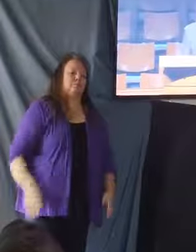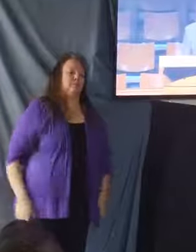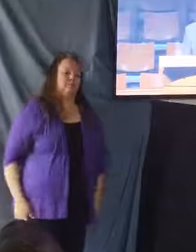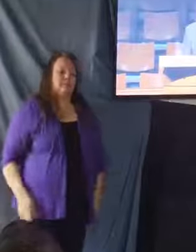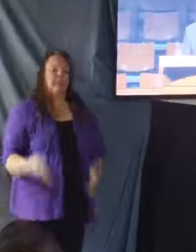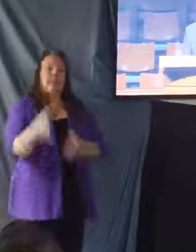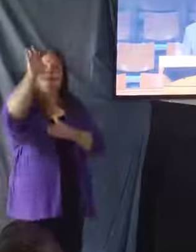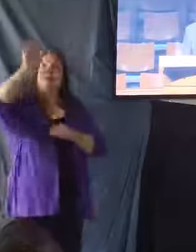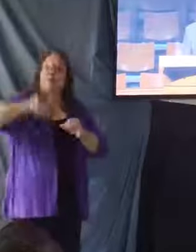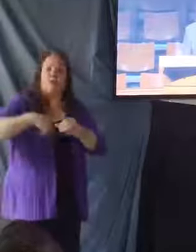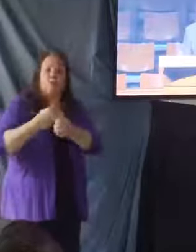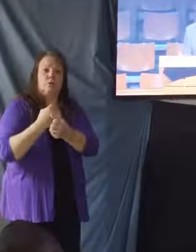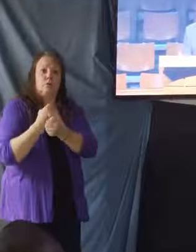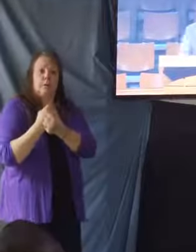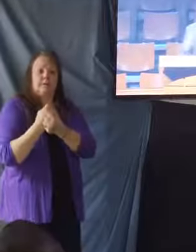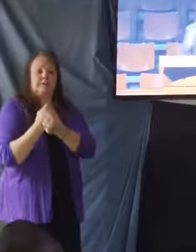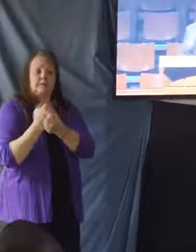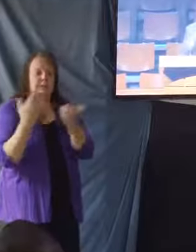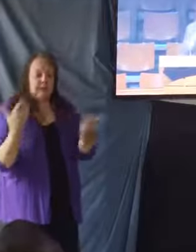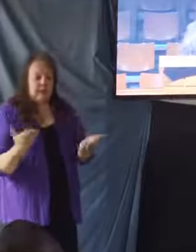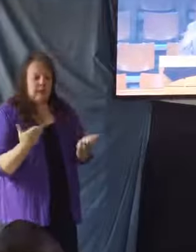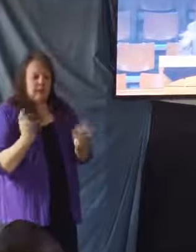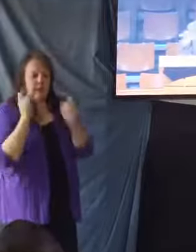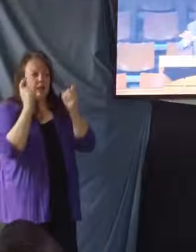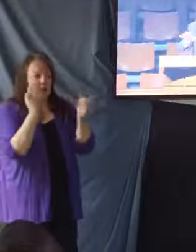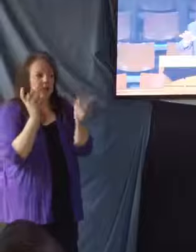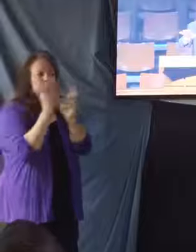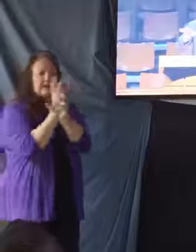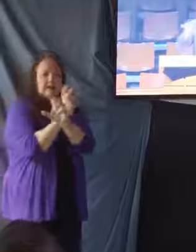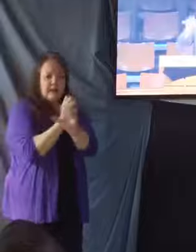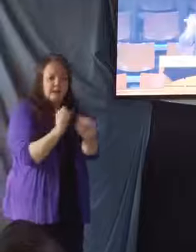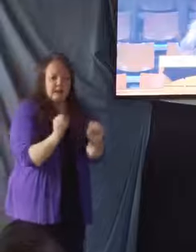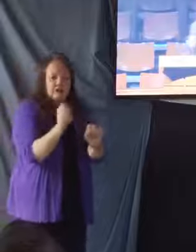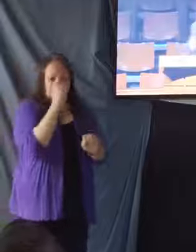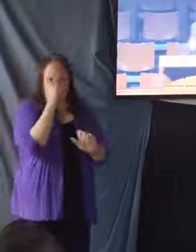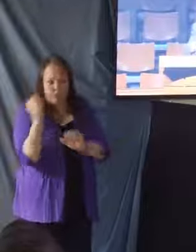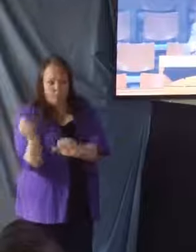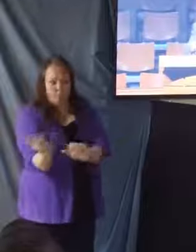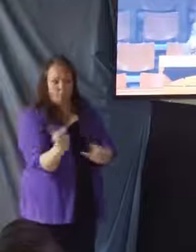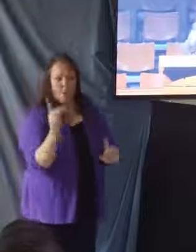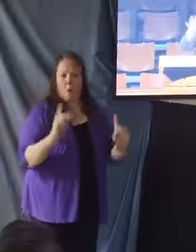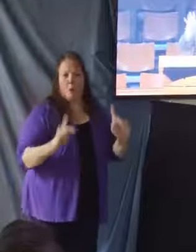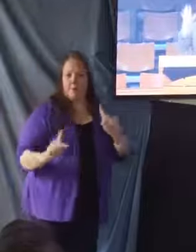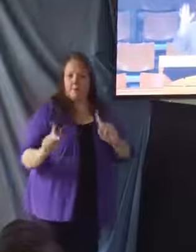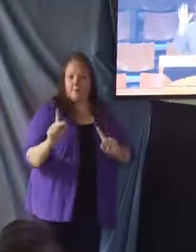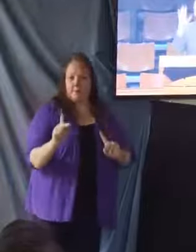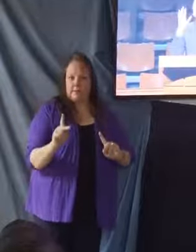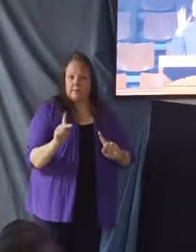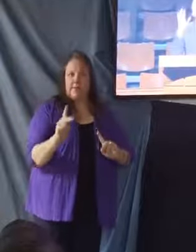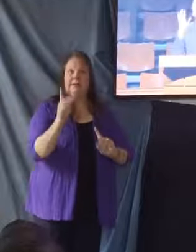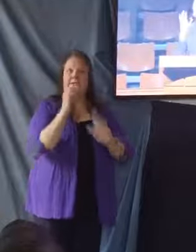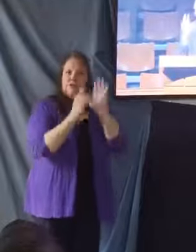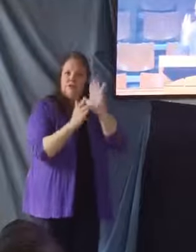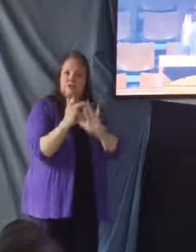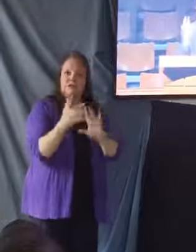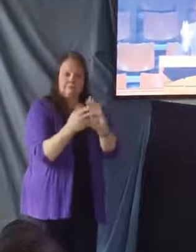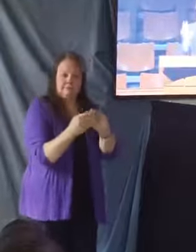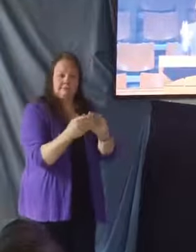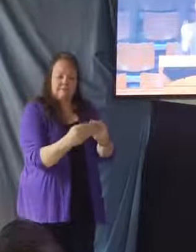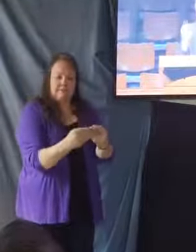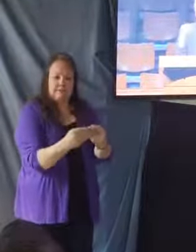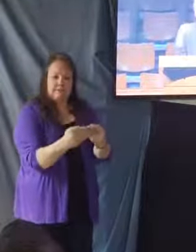The grace of God has appeared, bringing salvation to or for all men. Again, that's what Jesus said.